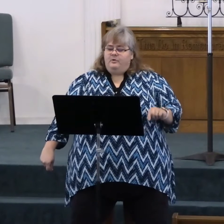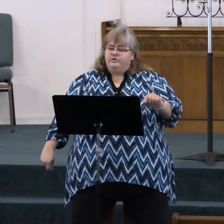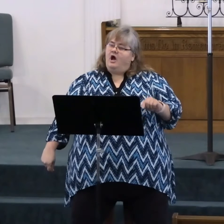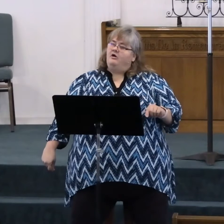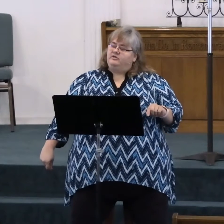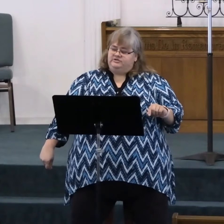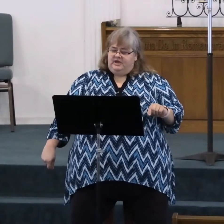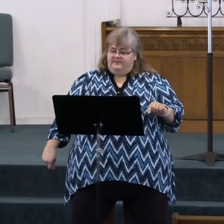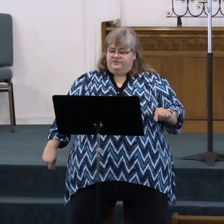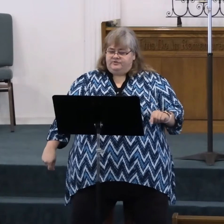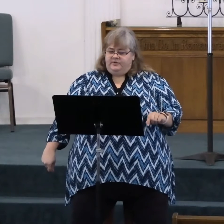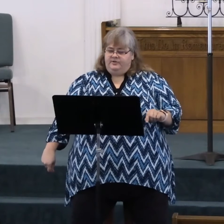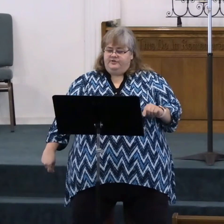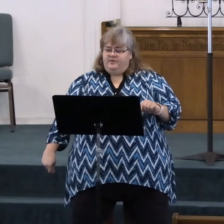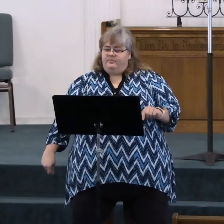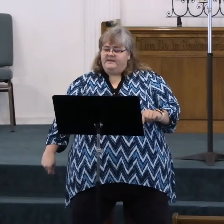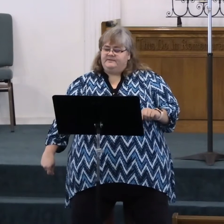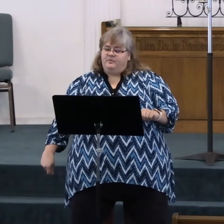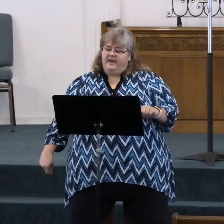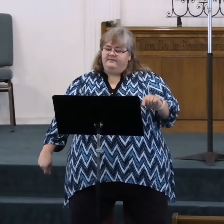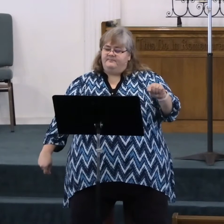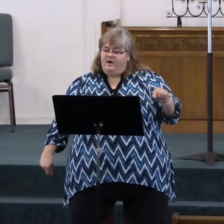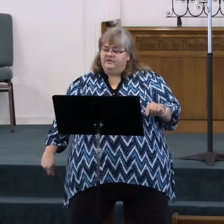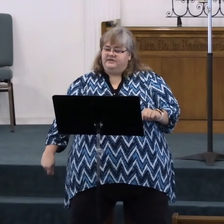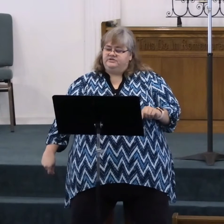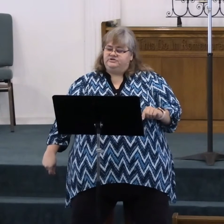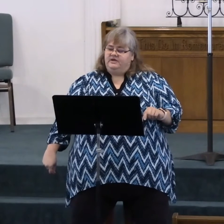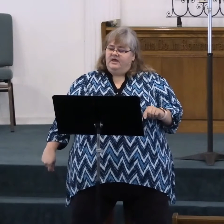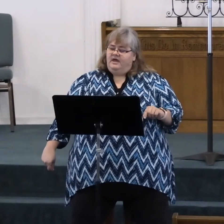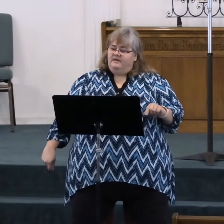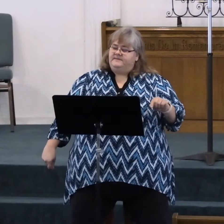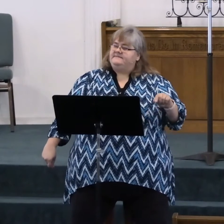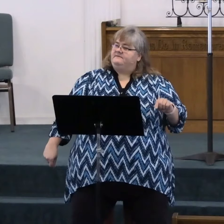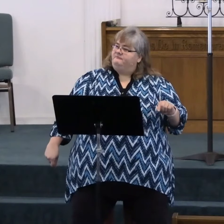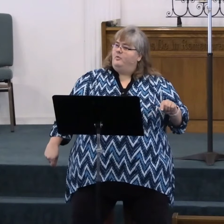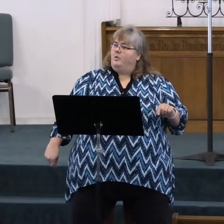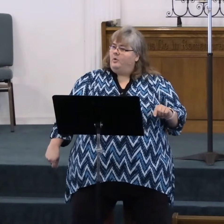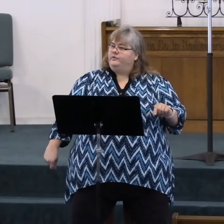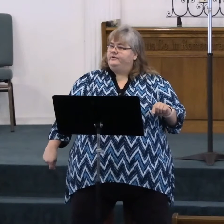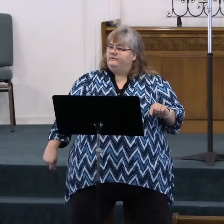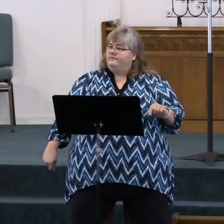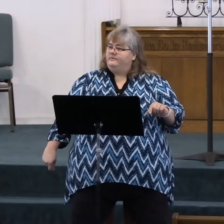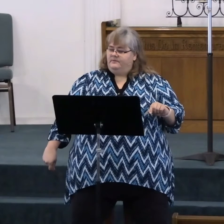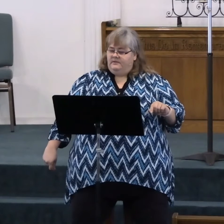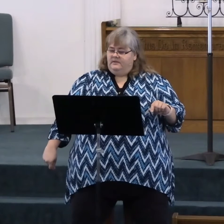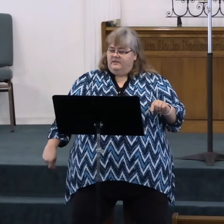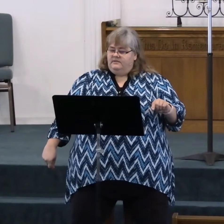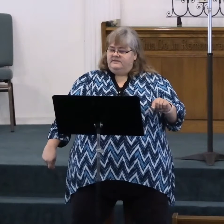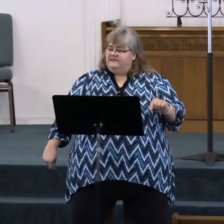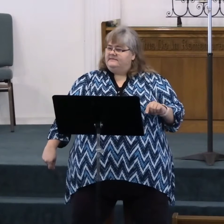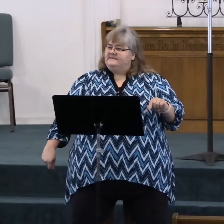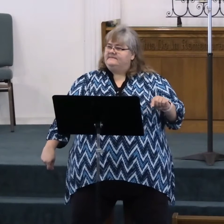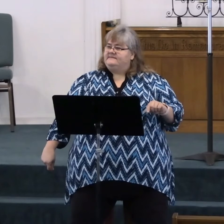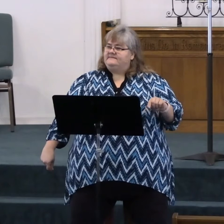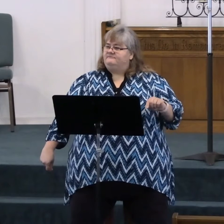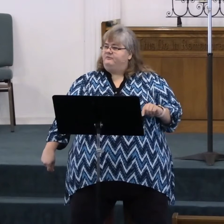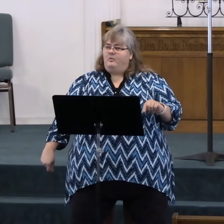Our knowledge of the truth breaks away the bondage of his simple world. This is a simple